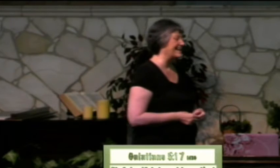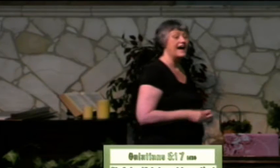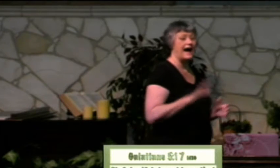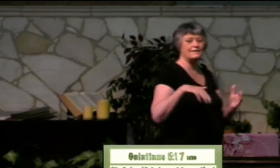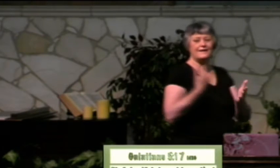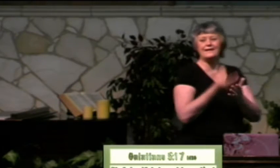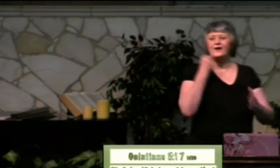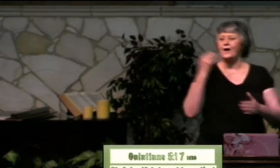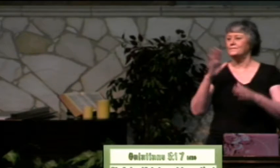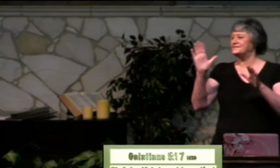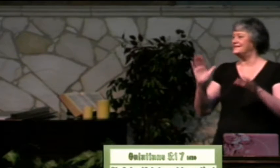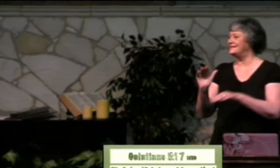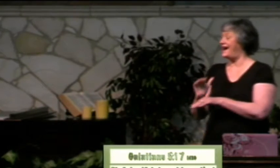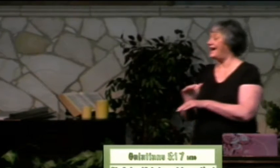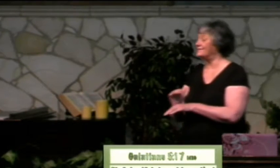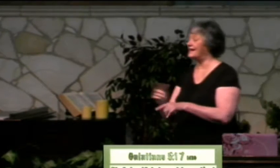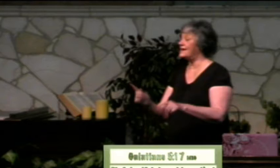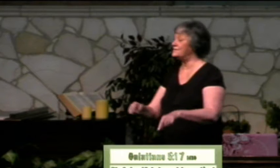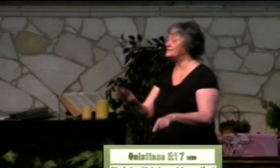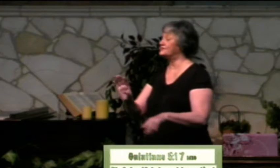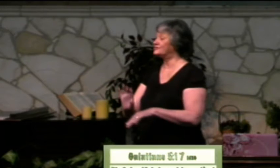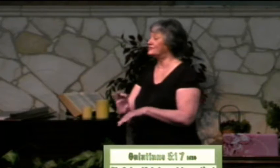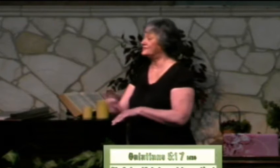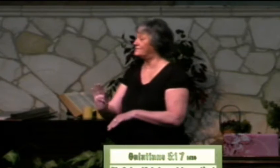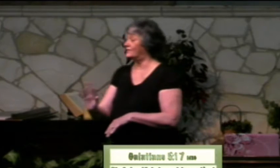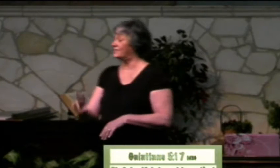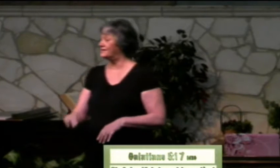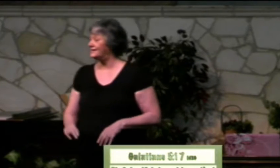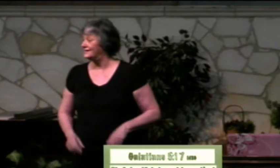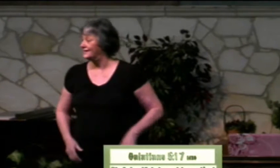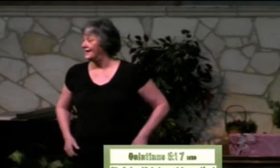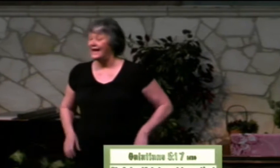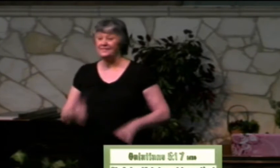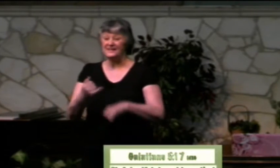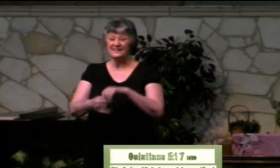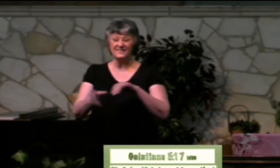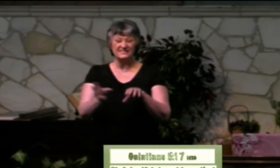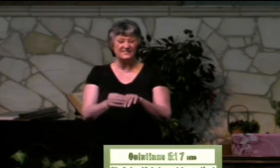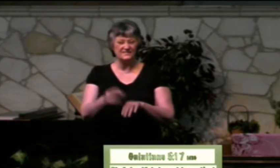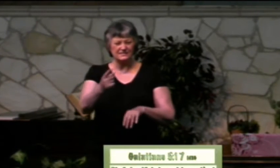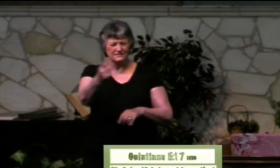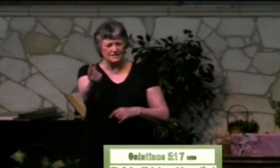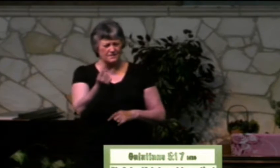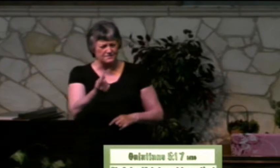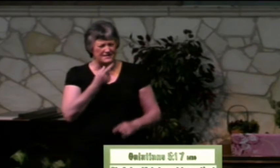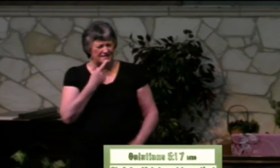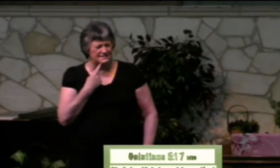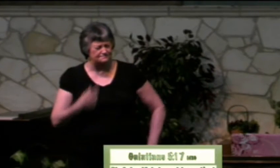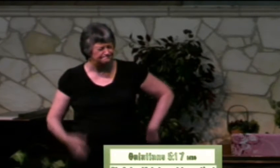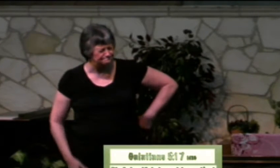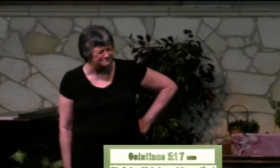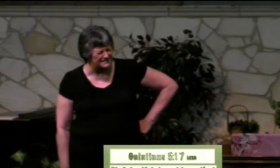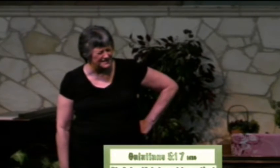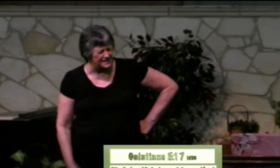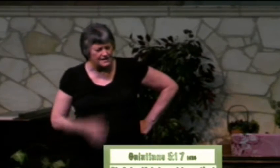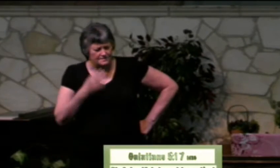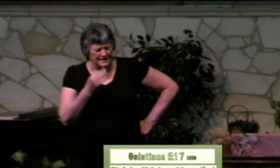I arrived home Sunday night when I came here to church at 4:30. At the end of the service, someone came up to me and they said, Pastor